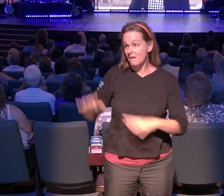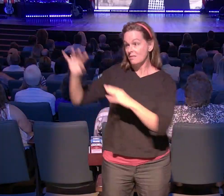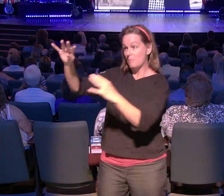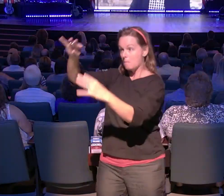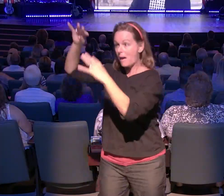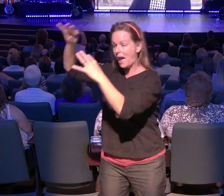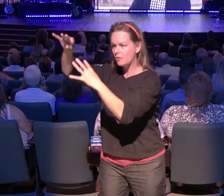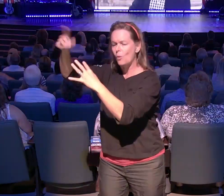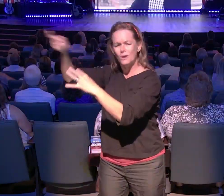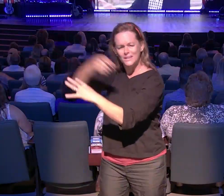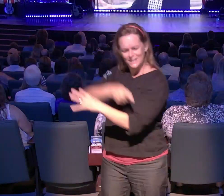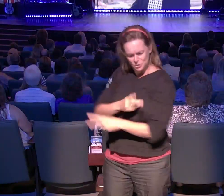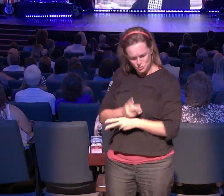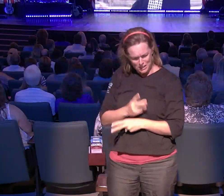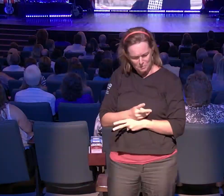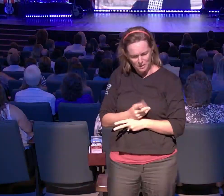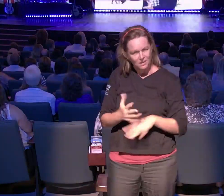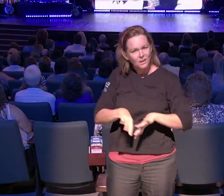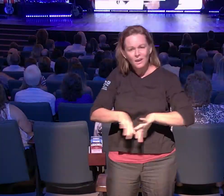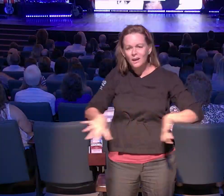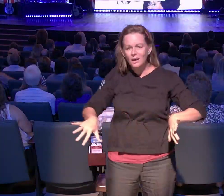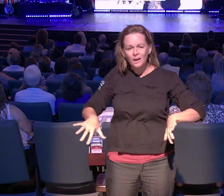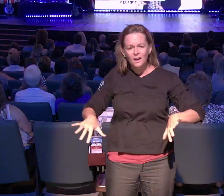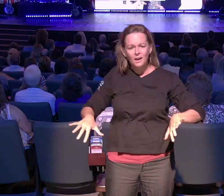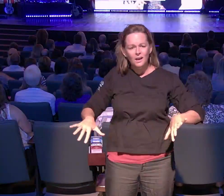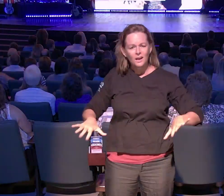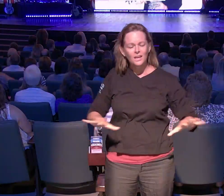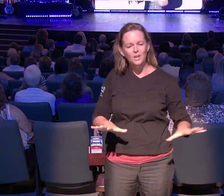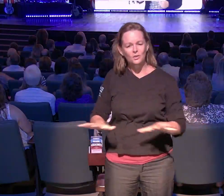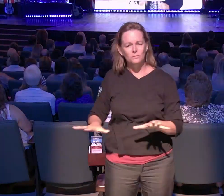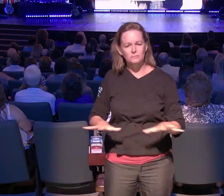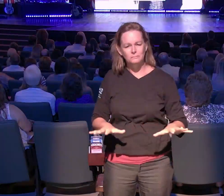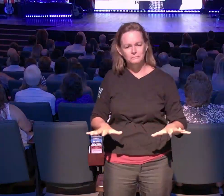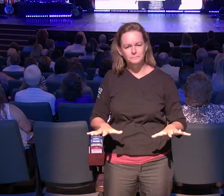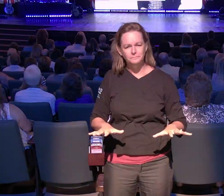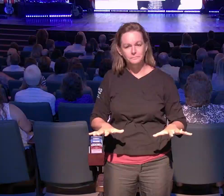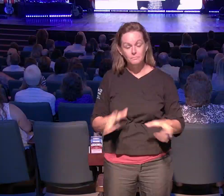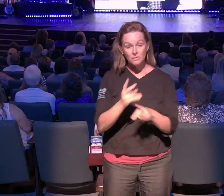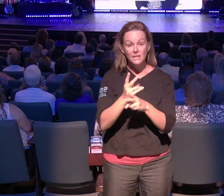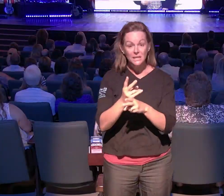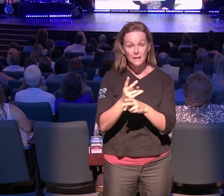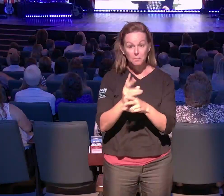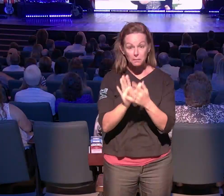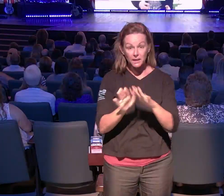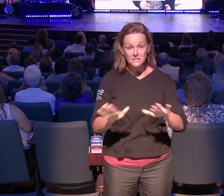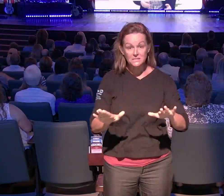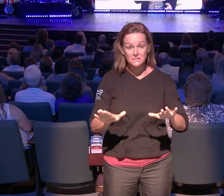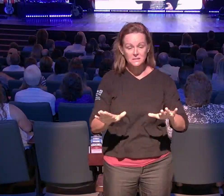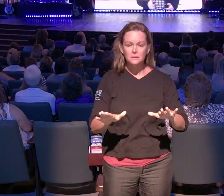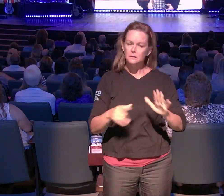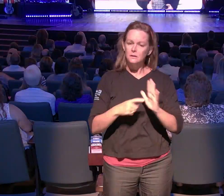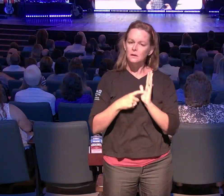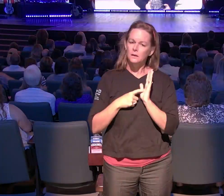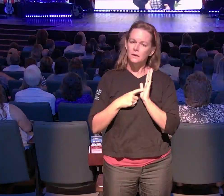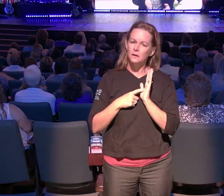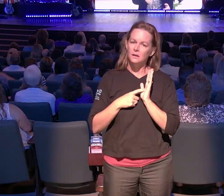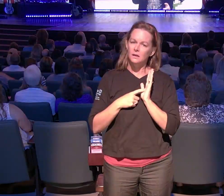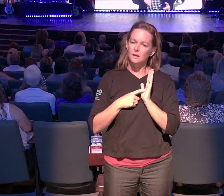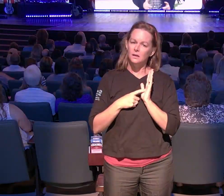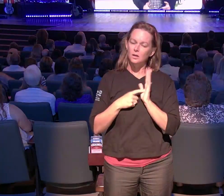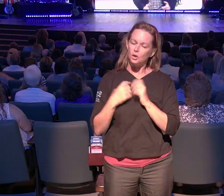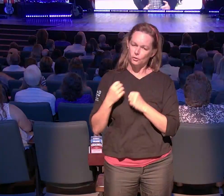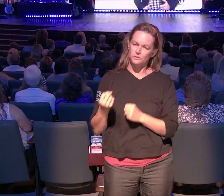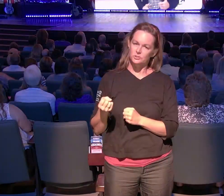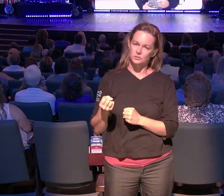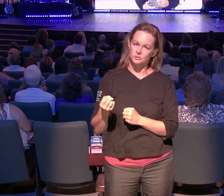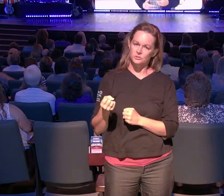battle are necessary to keep the battle at bay. Peacekeeping takes courage. You know, as I've been praying about this weekend,